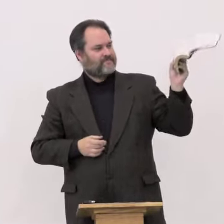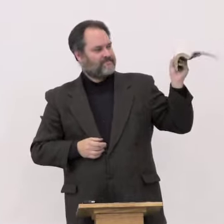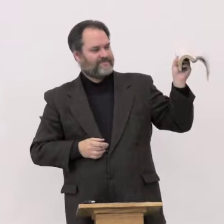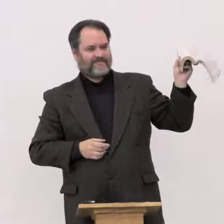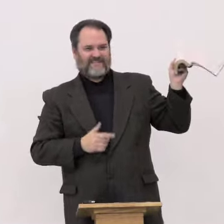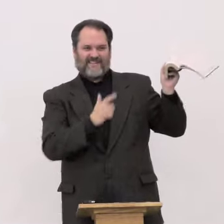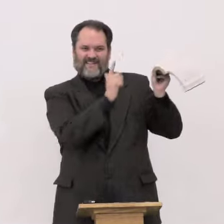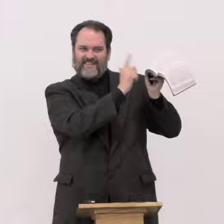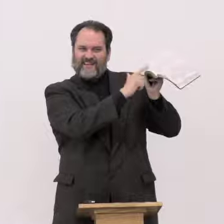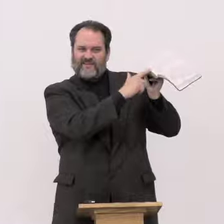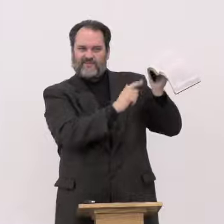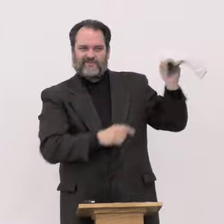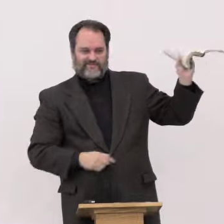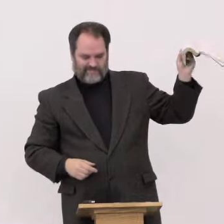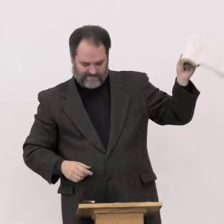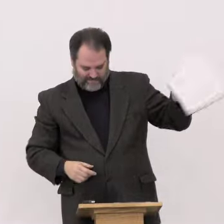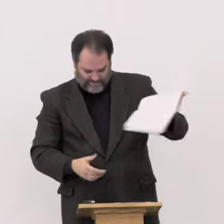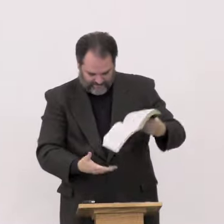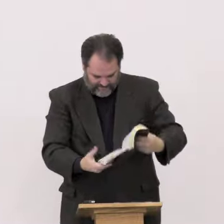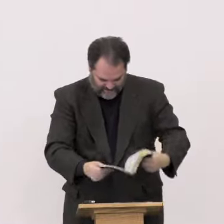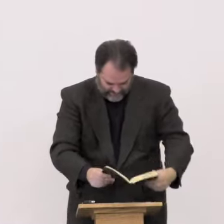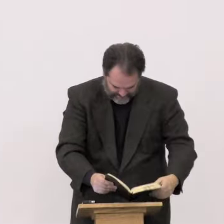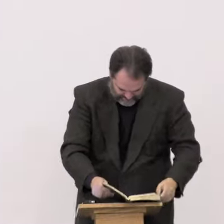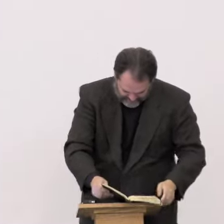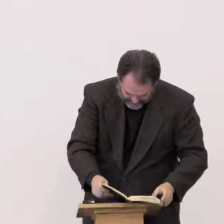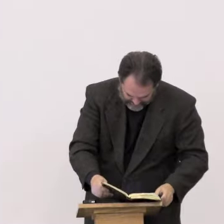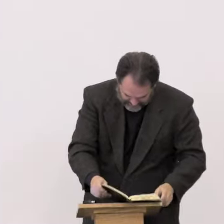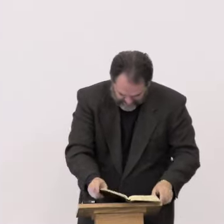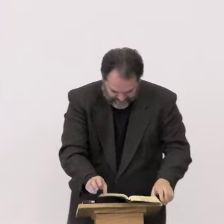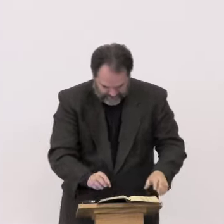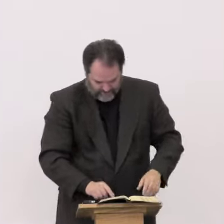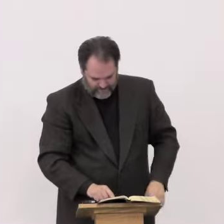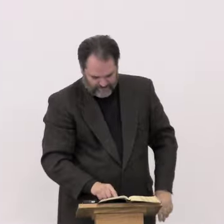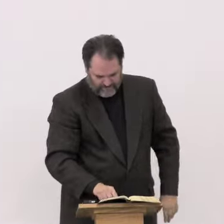you'll be just fine because you have the Bible in your heart. And